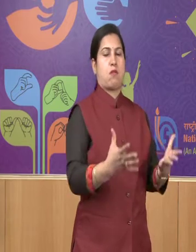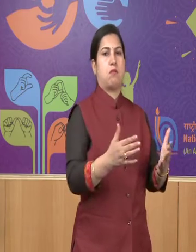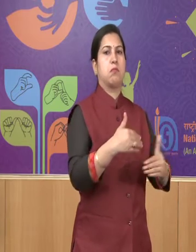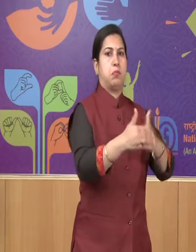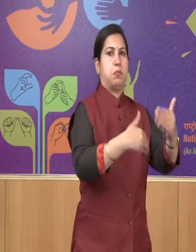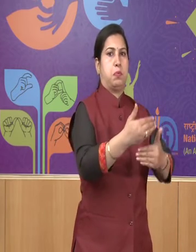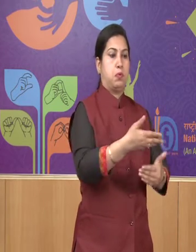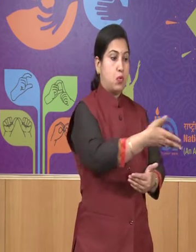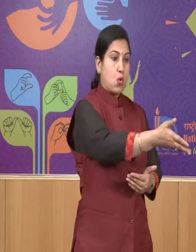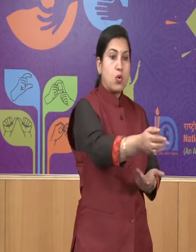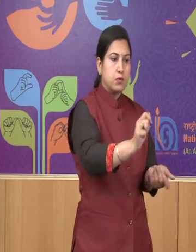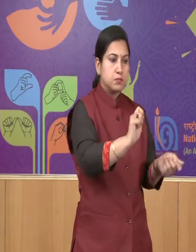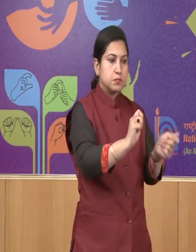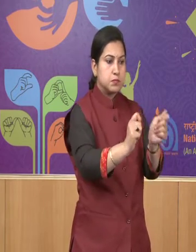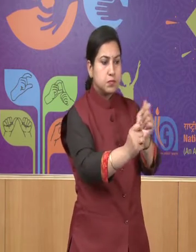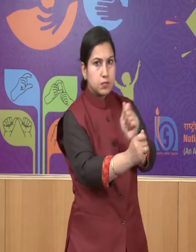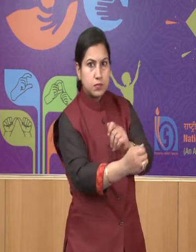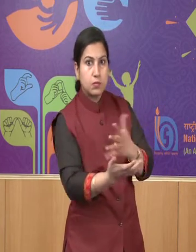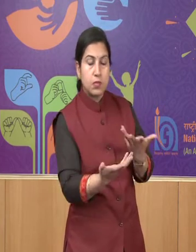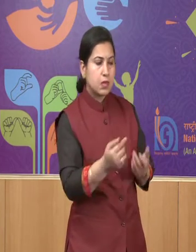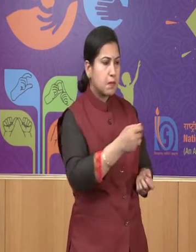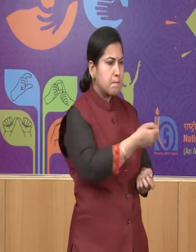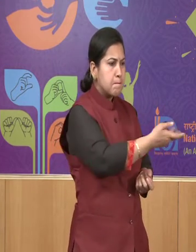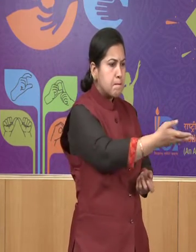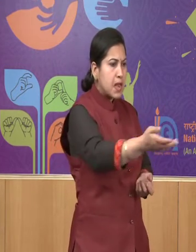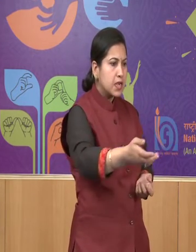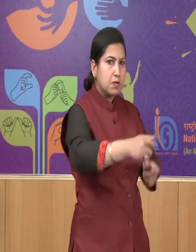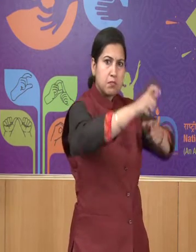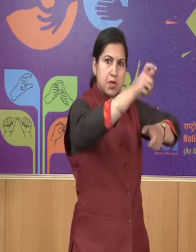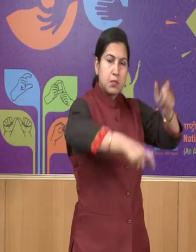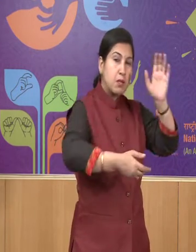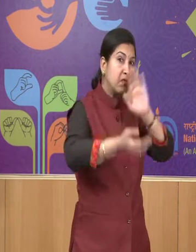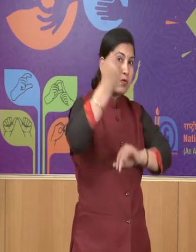All these changes made many people unhappy.